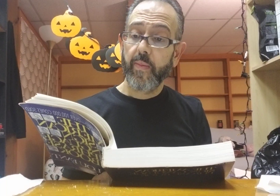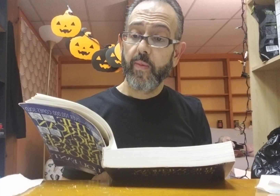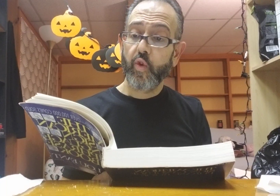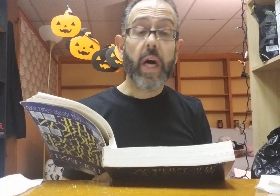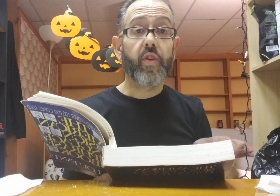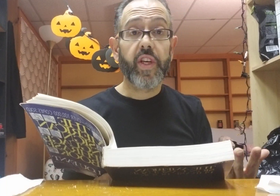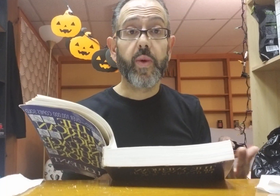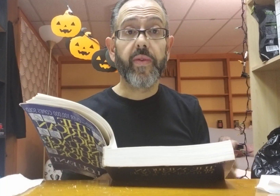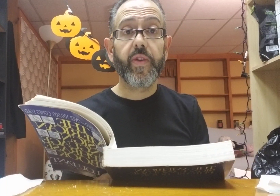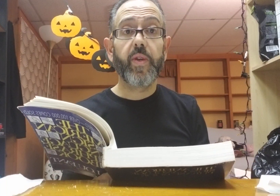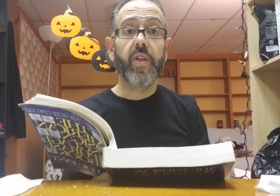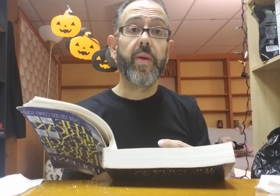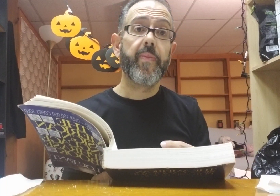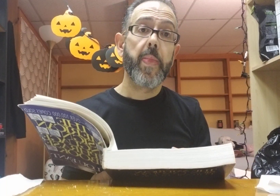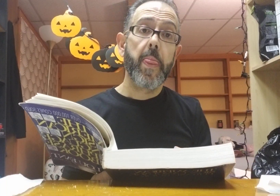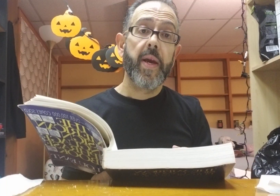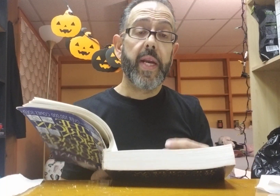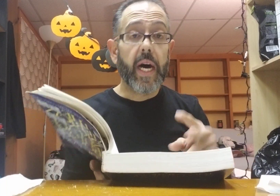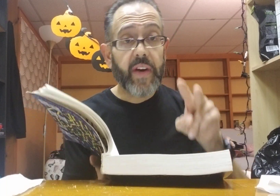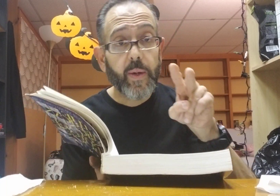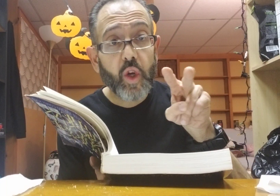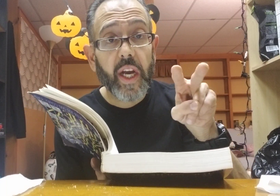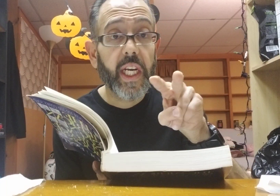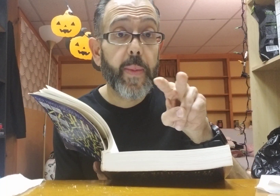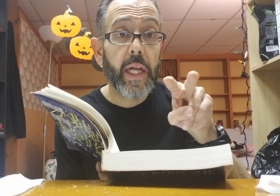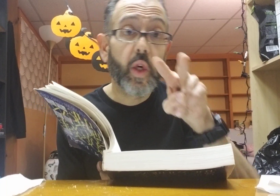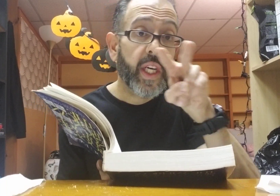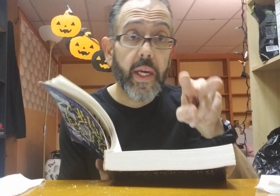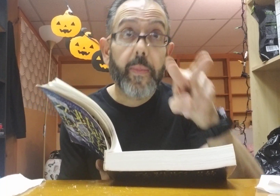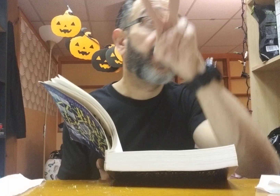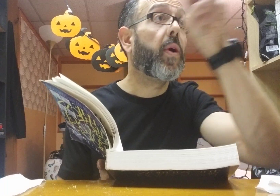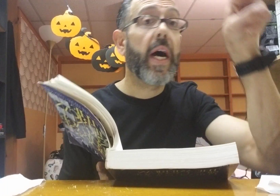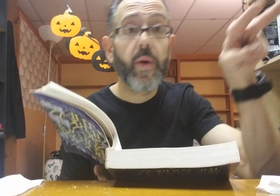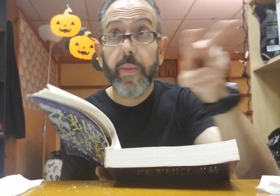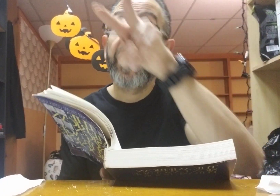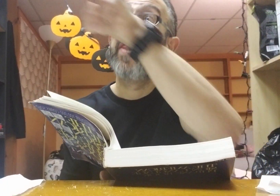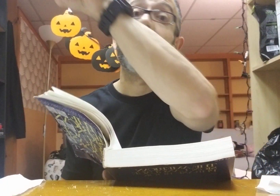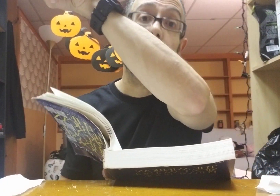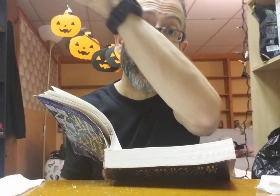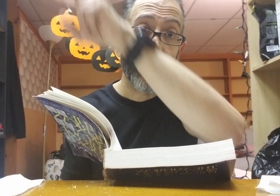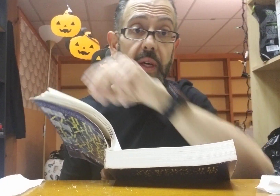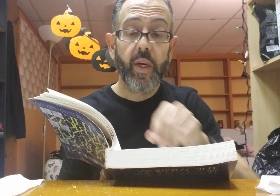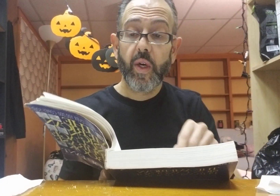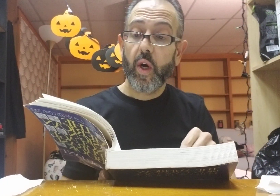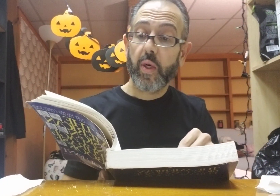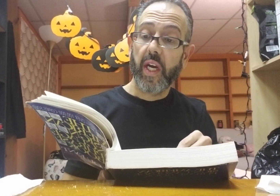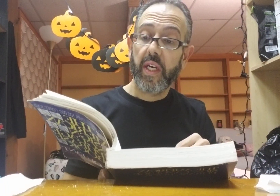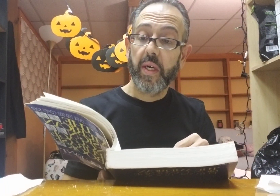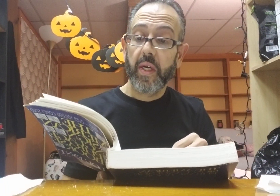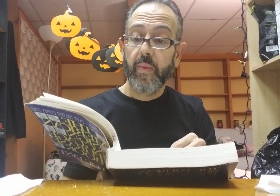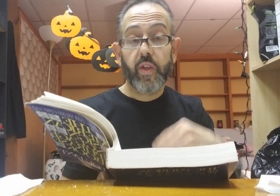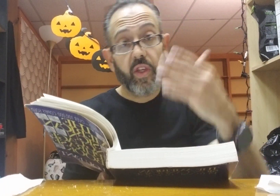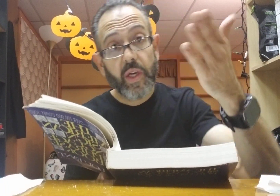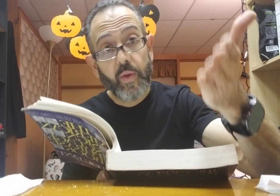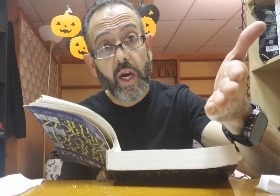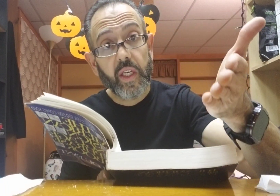So I'll see you in the future. Now, if I was talking about looking at people, I would be this way. Okay. But since I'm talking to